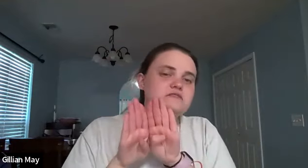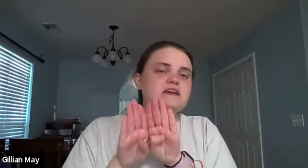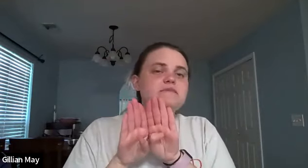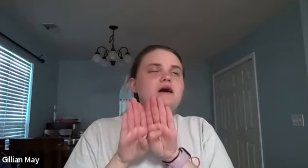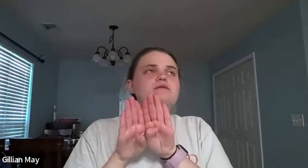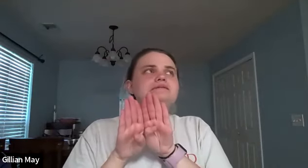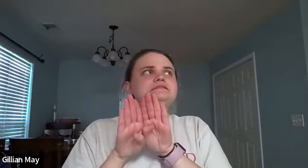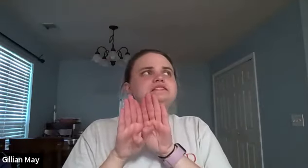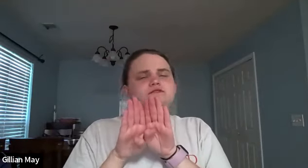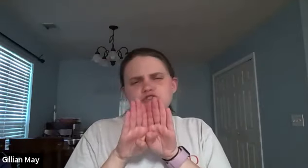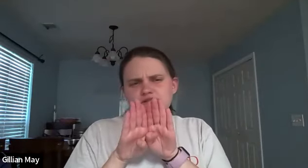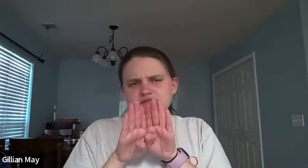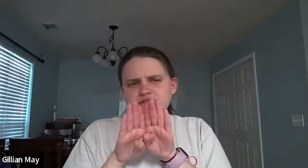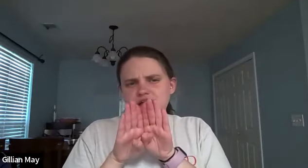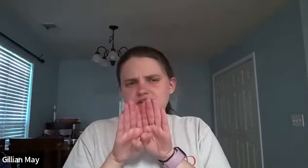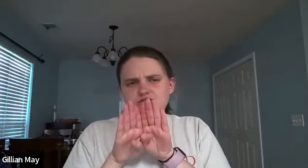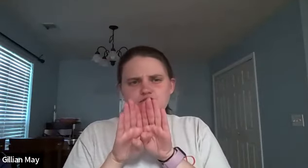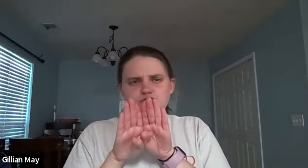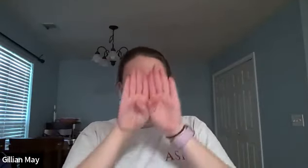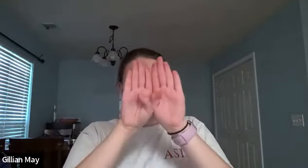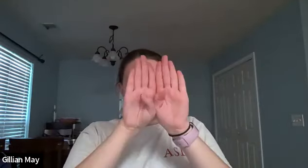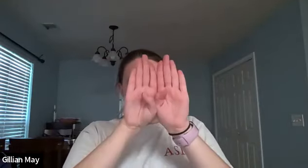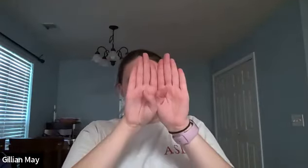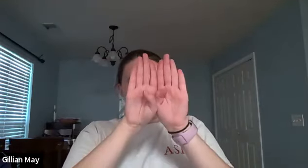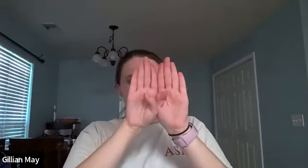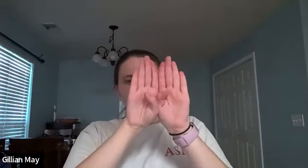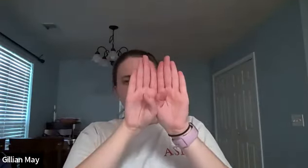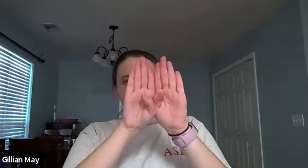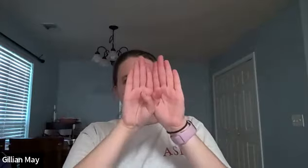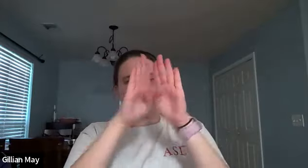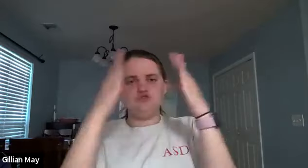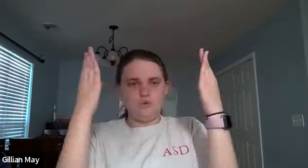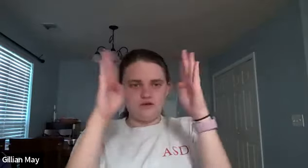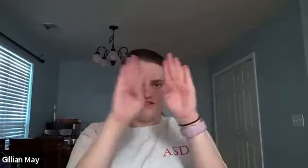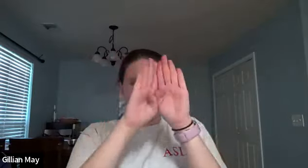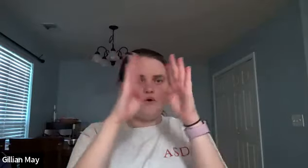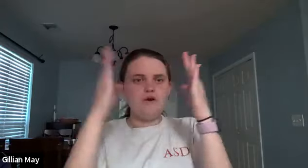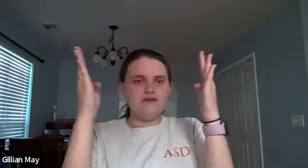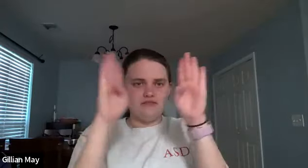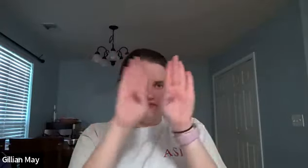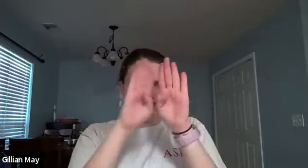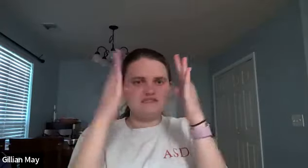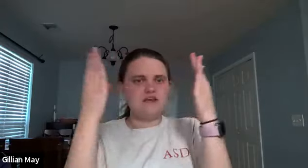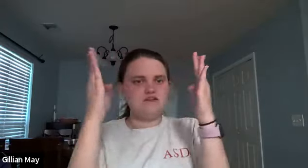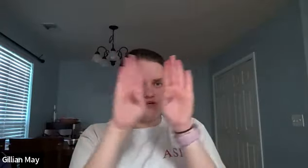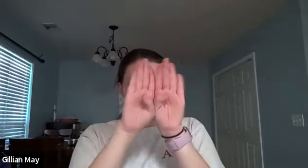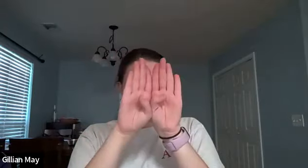think about, is it French doors? I think it's French doors. The motion of door. So this is kind of the motion for